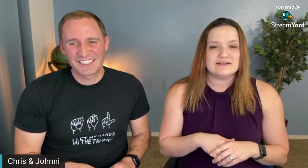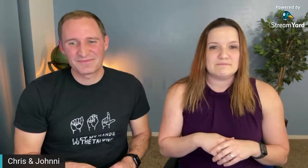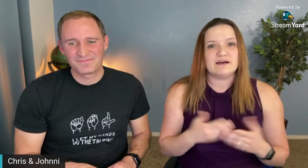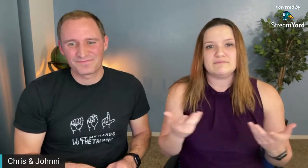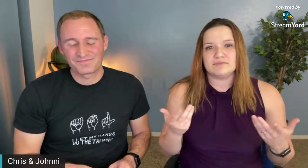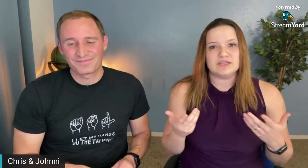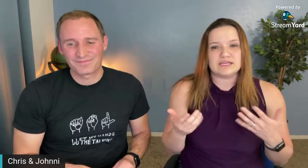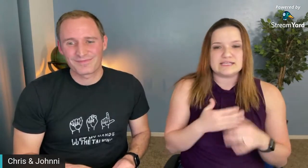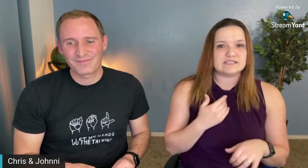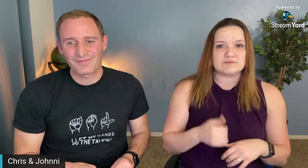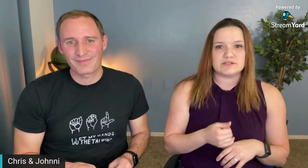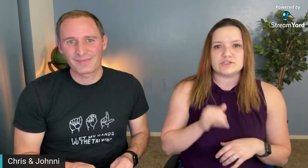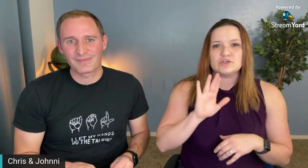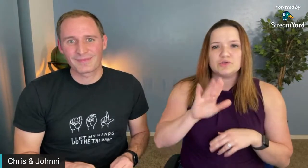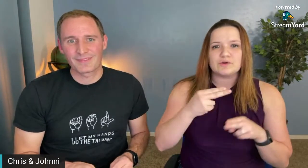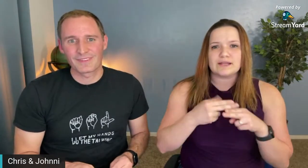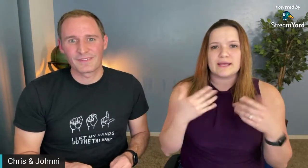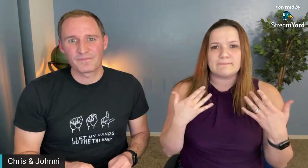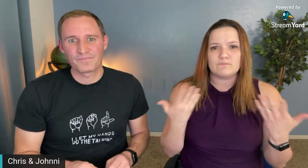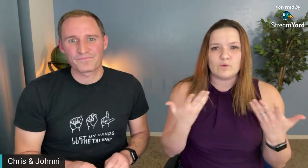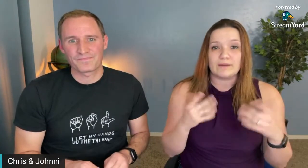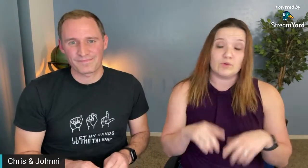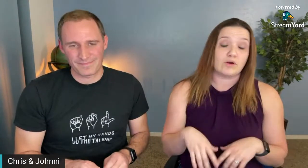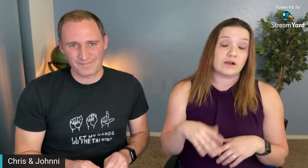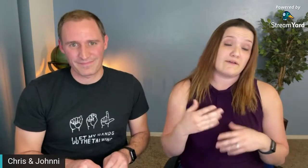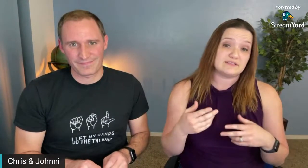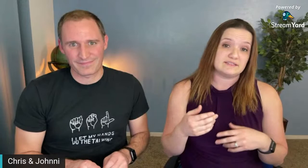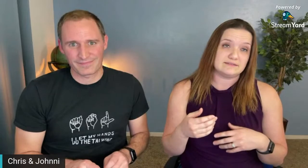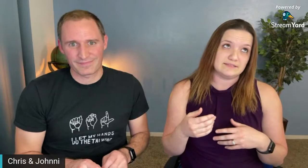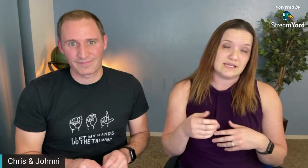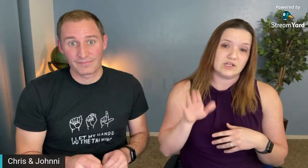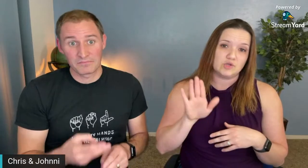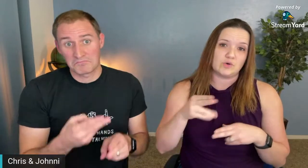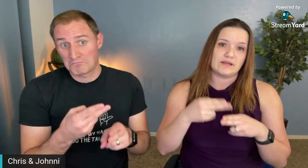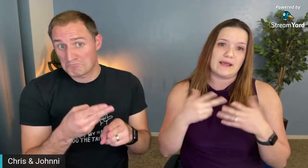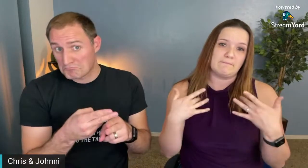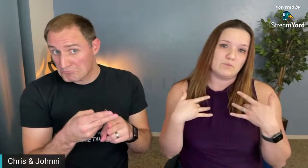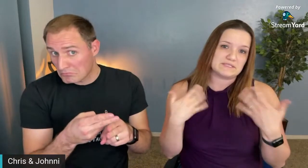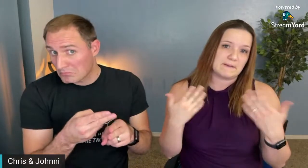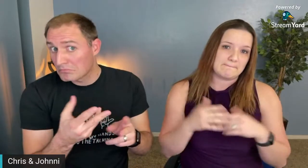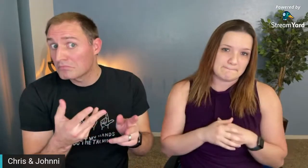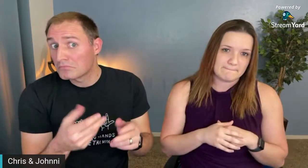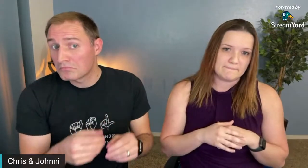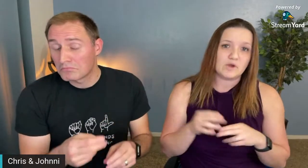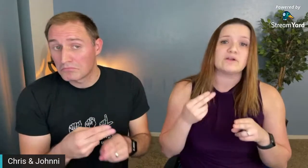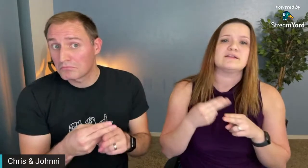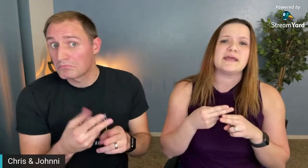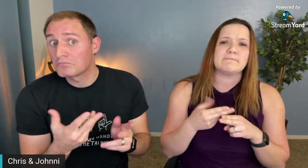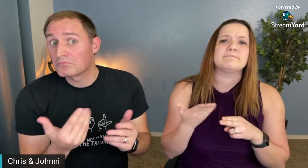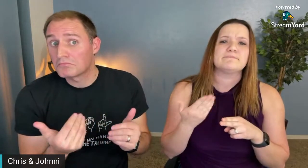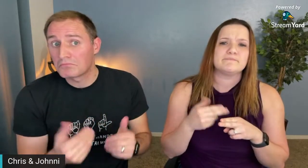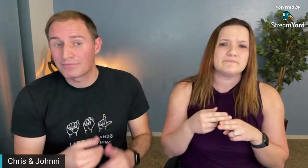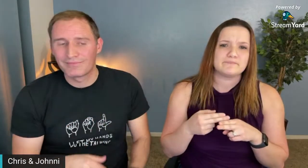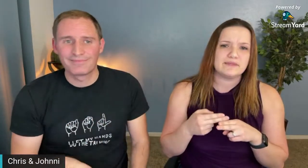but the easiest one is your name what? Or I've seen your name what's up. or name.